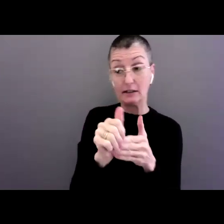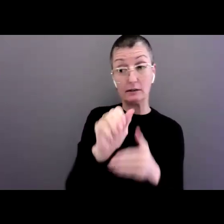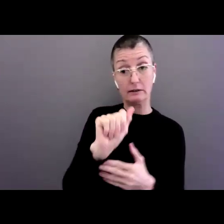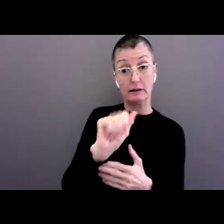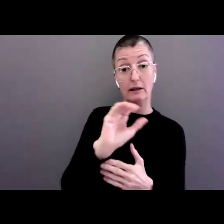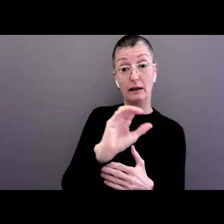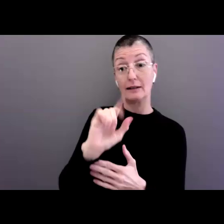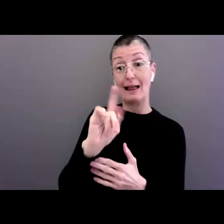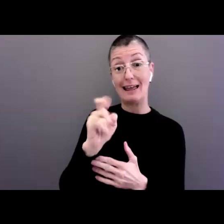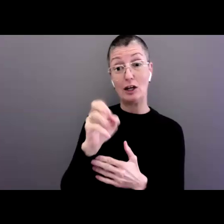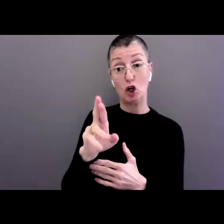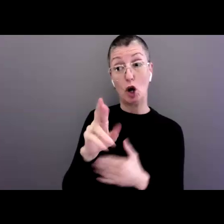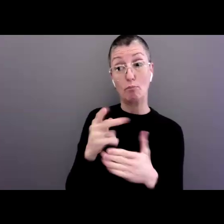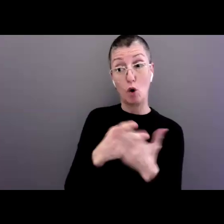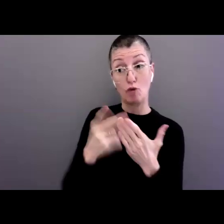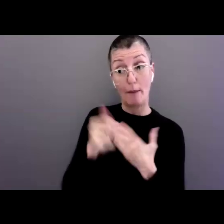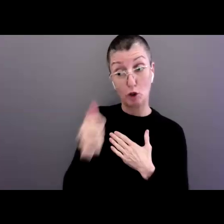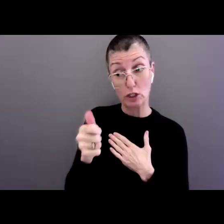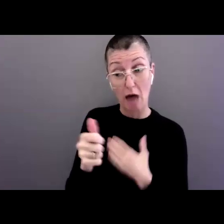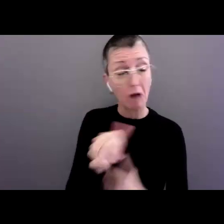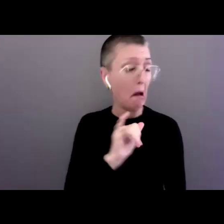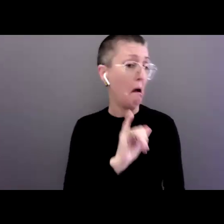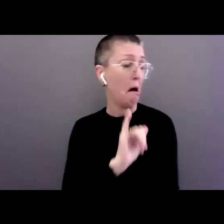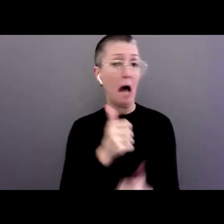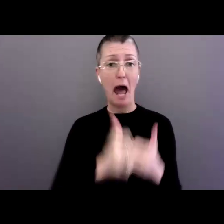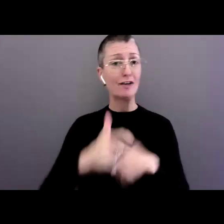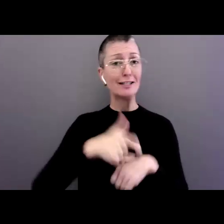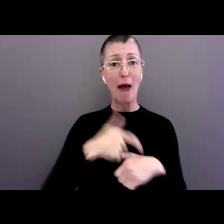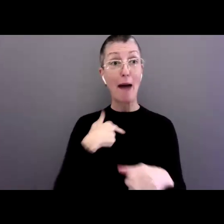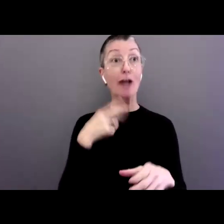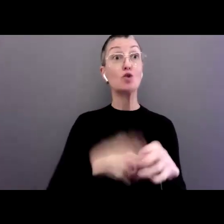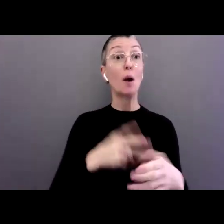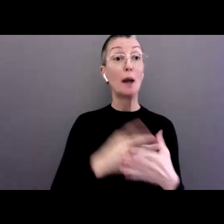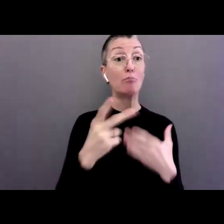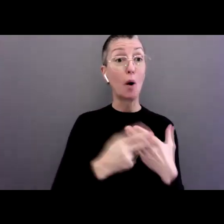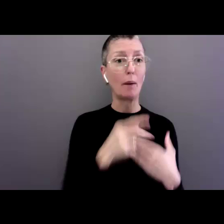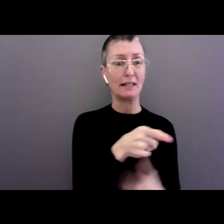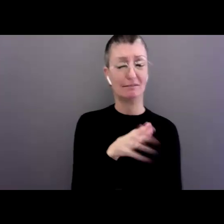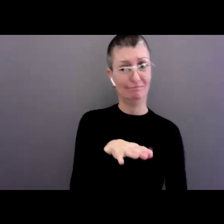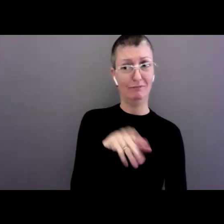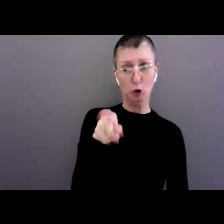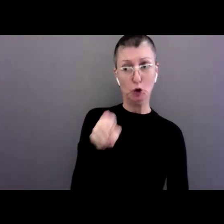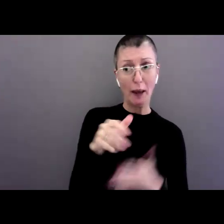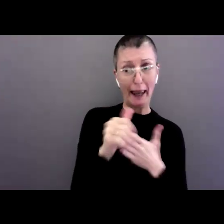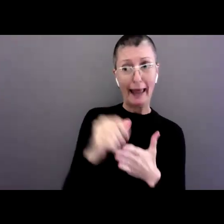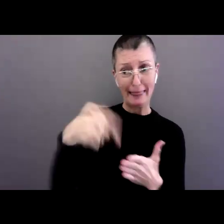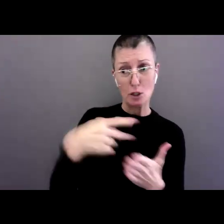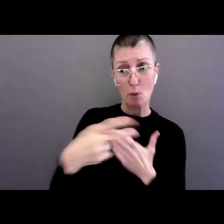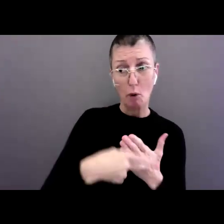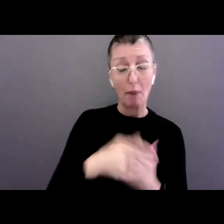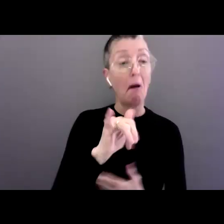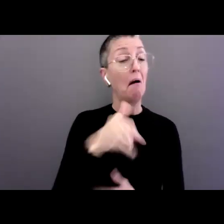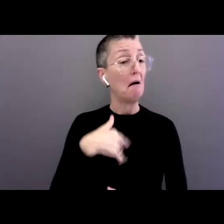in. And sometimes people just see things in you that you don't see in yourself. So I listen to them. And I've